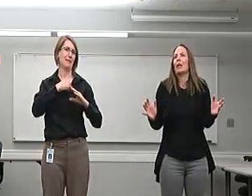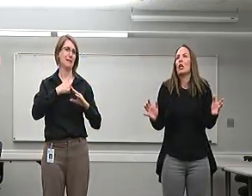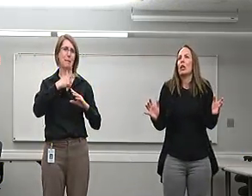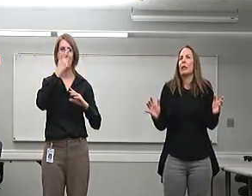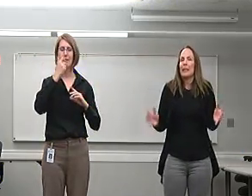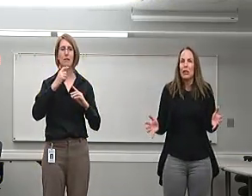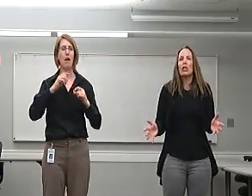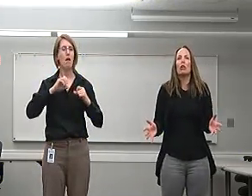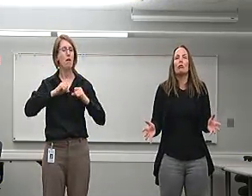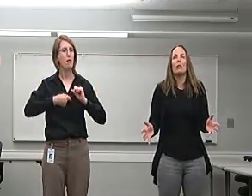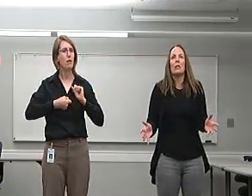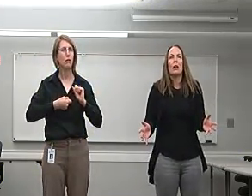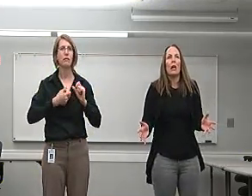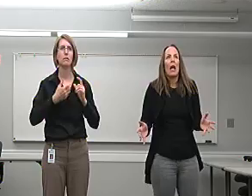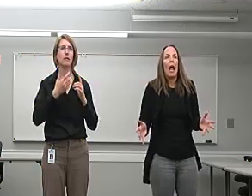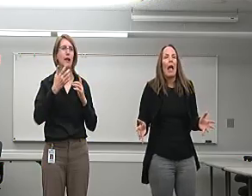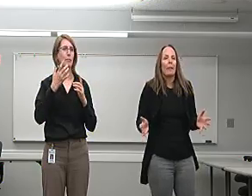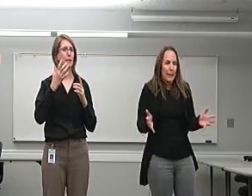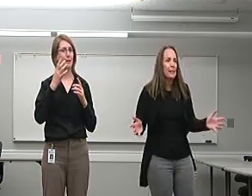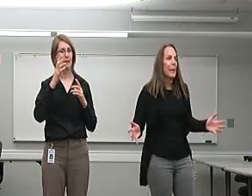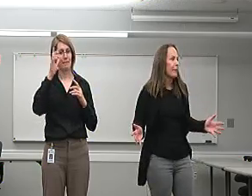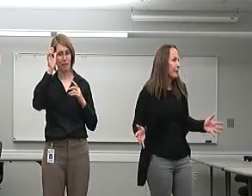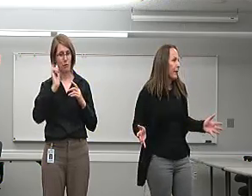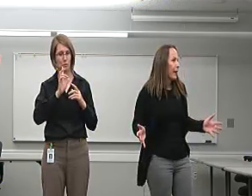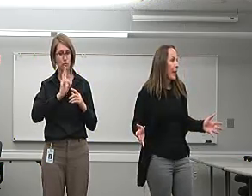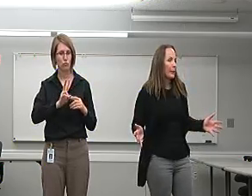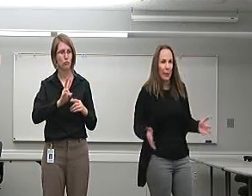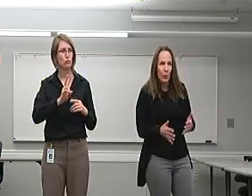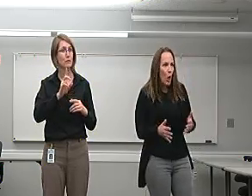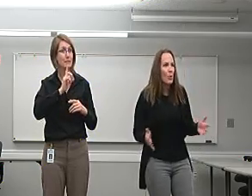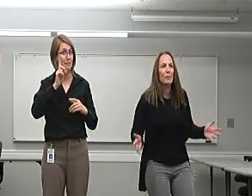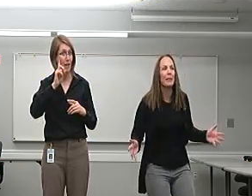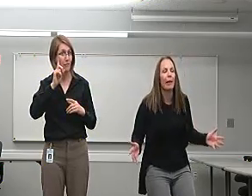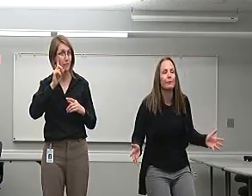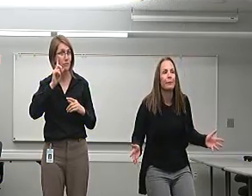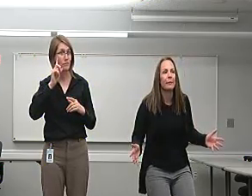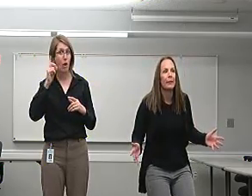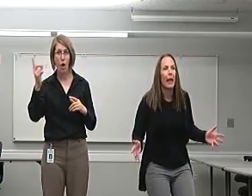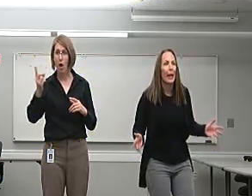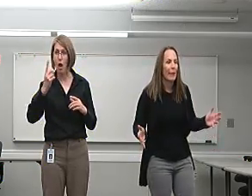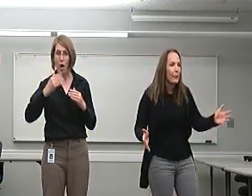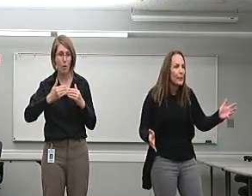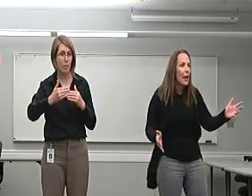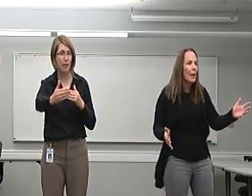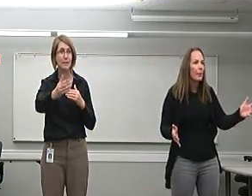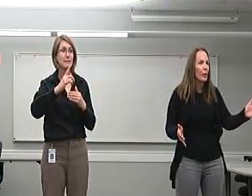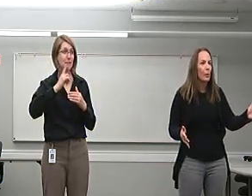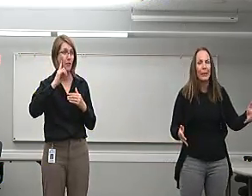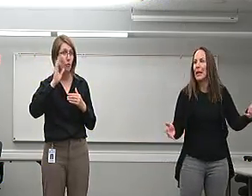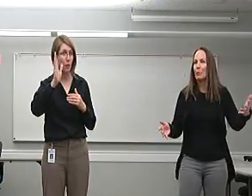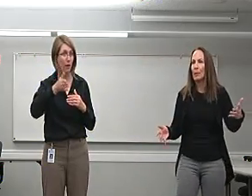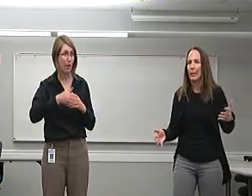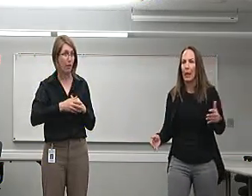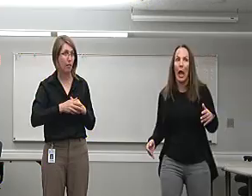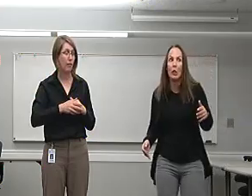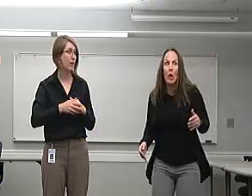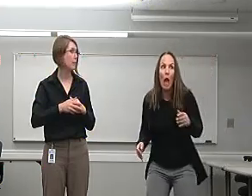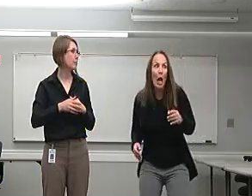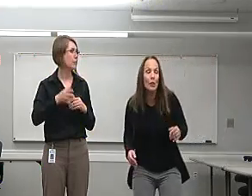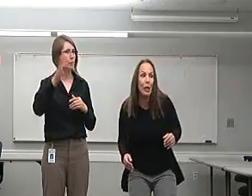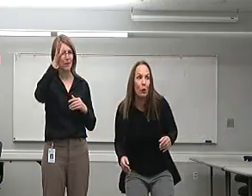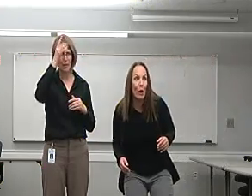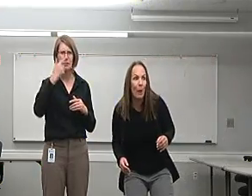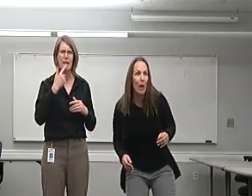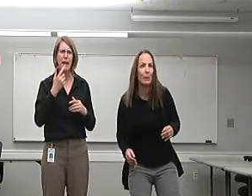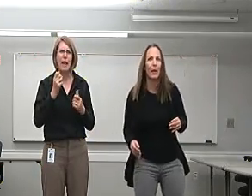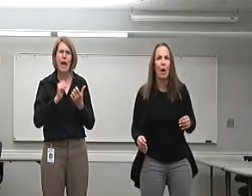2. Leah's deaf. Leah will always be deaf. And every time, my dad would be like, how do you say grandpa? I'm like,